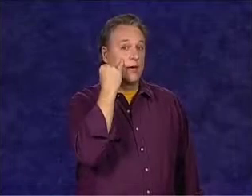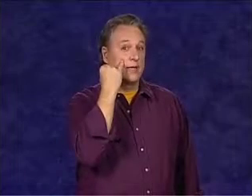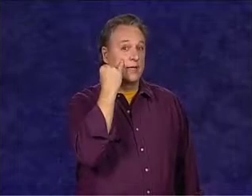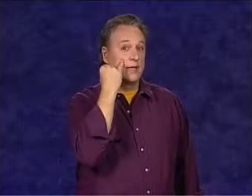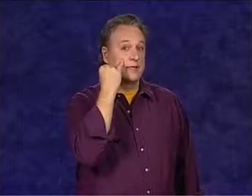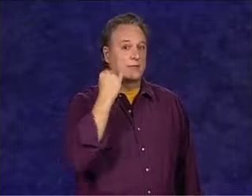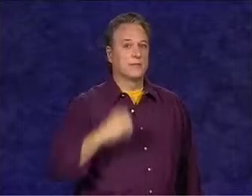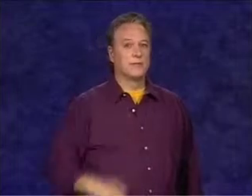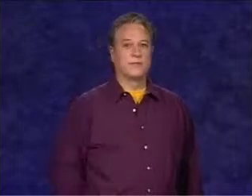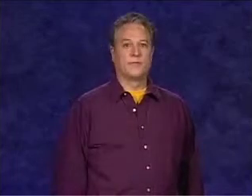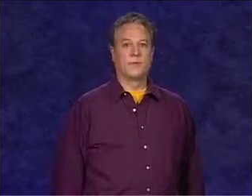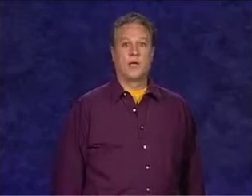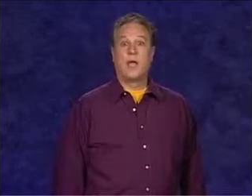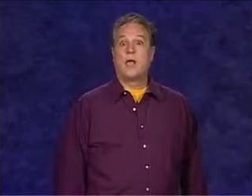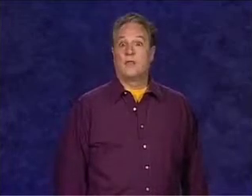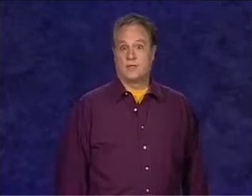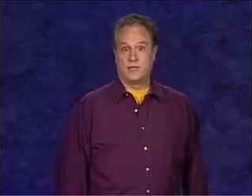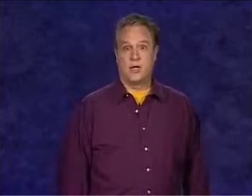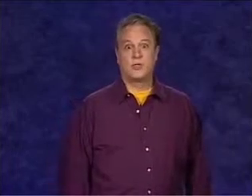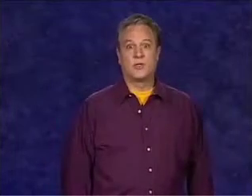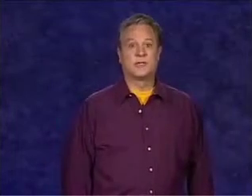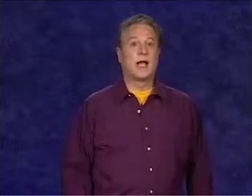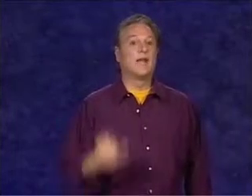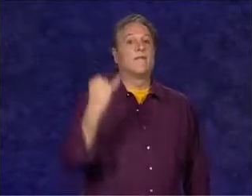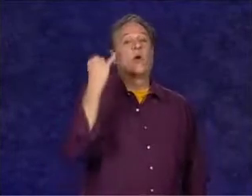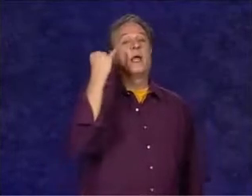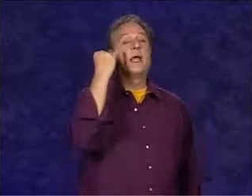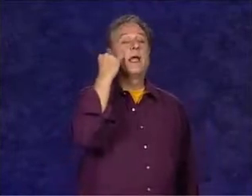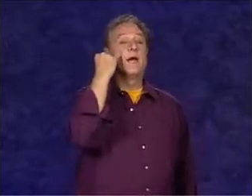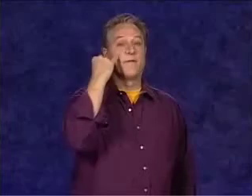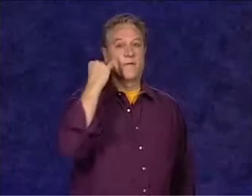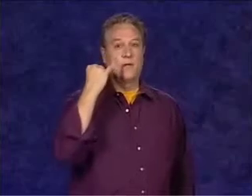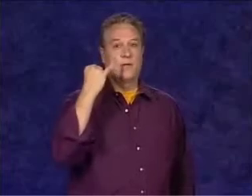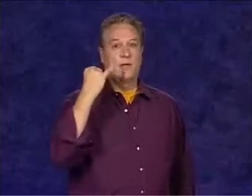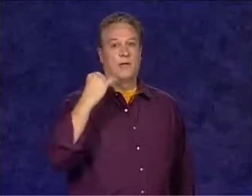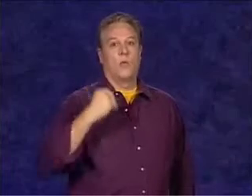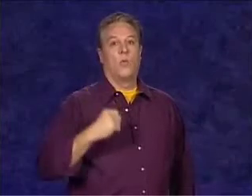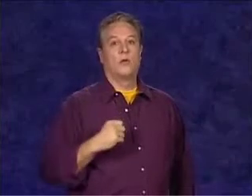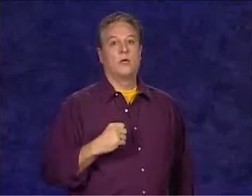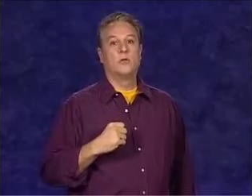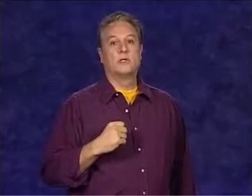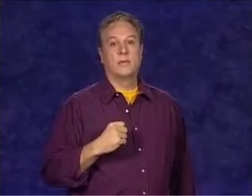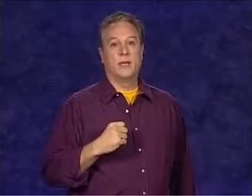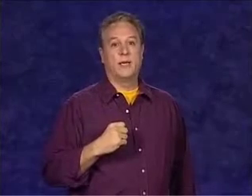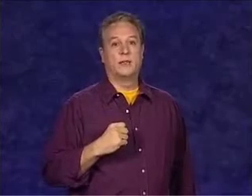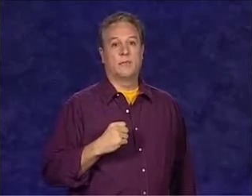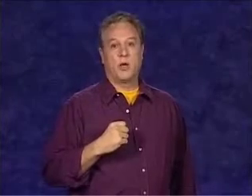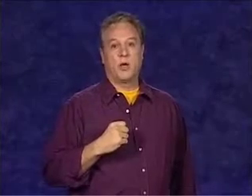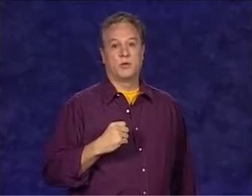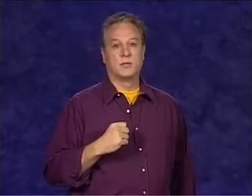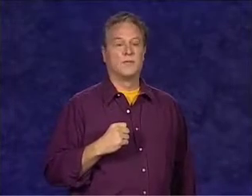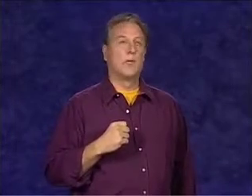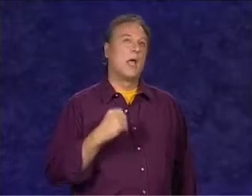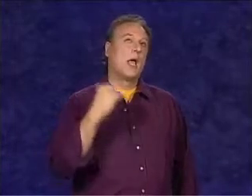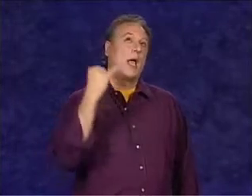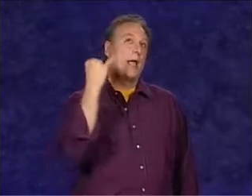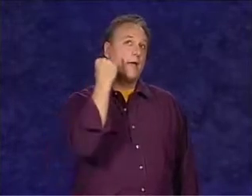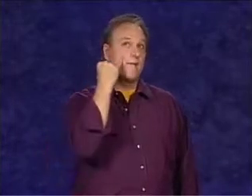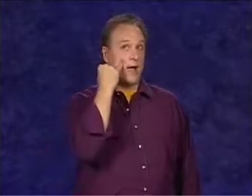like this. This is also the sign for if, when used to mean suppose. If I